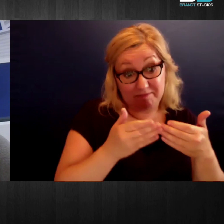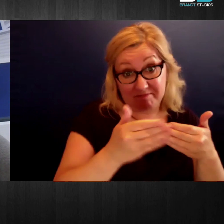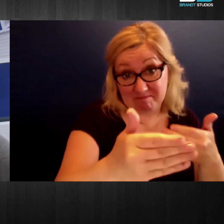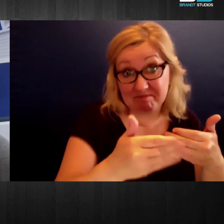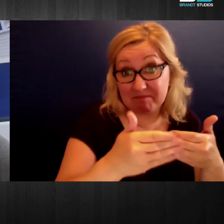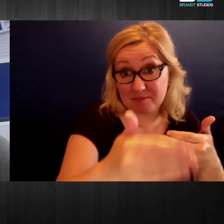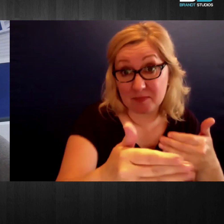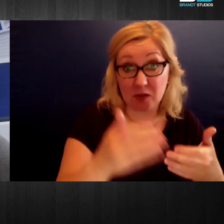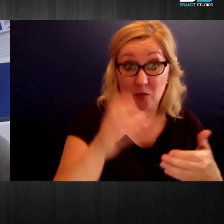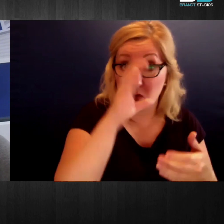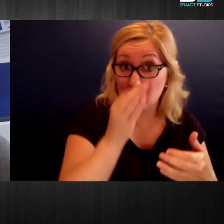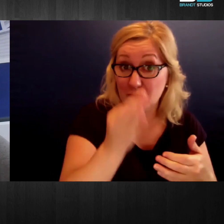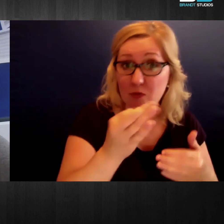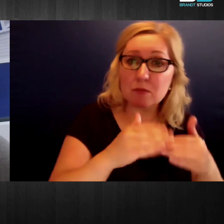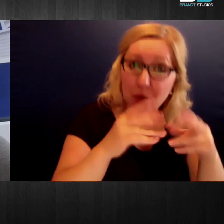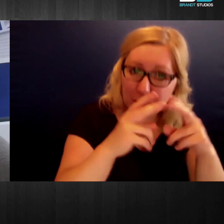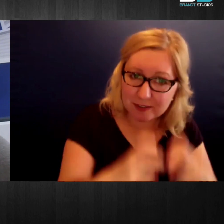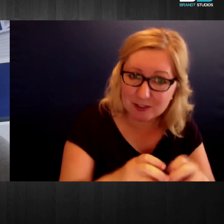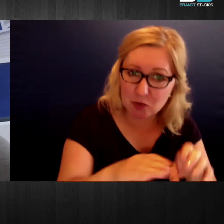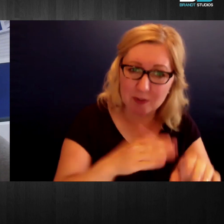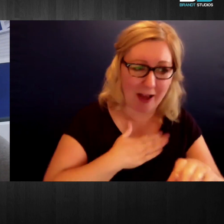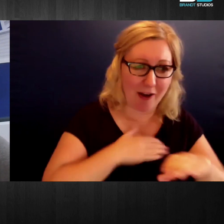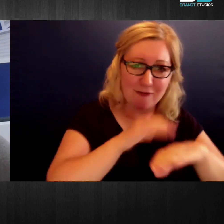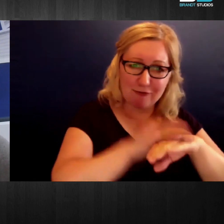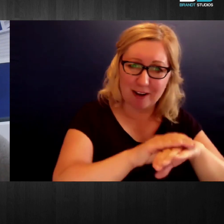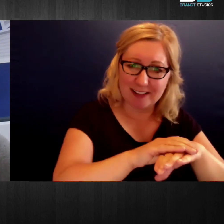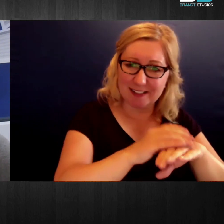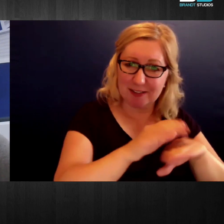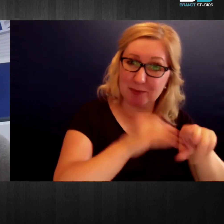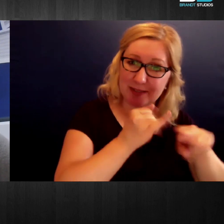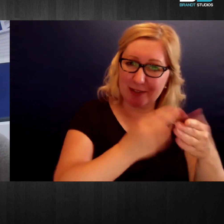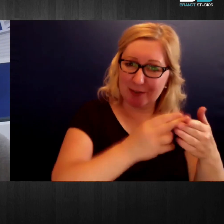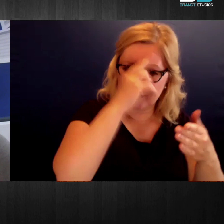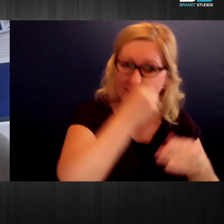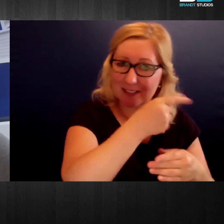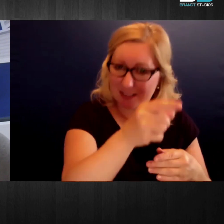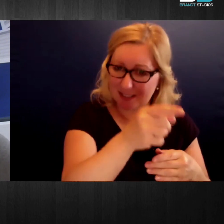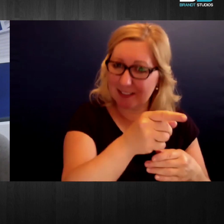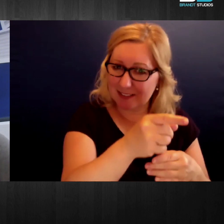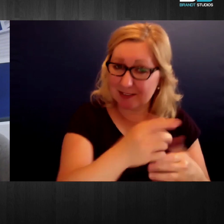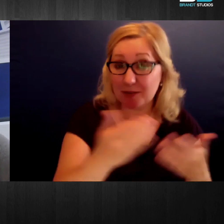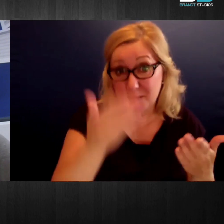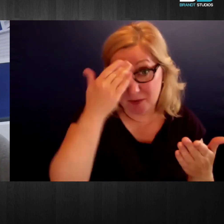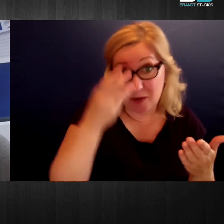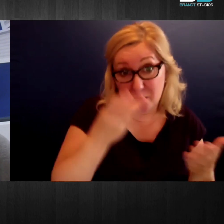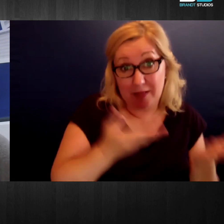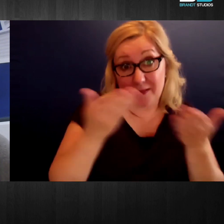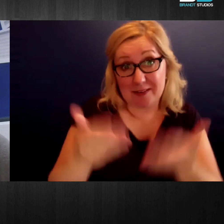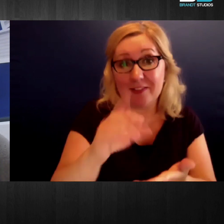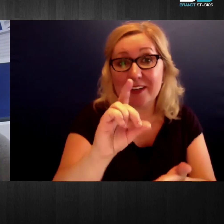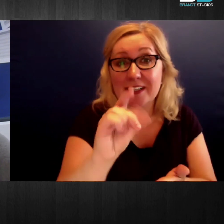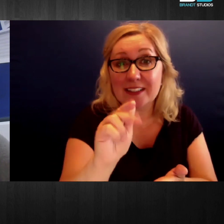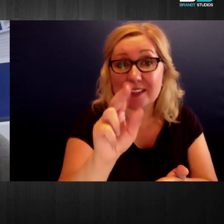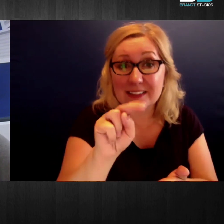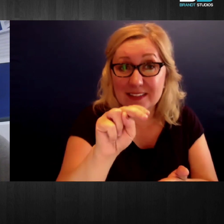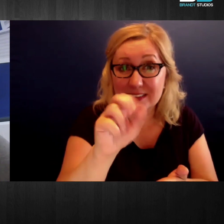and I think that's where we're at from now. And as I said, Dan and Shannon and Shirley will be able to shed some light on the other aspects